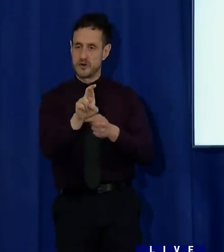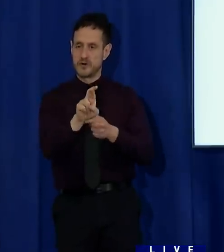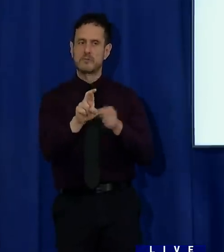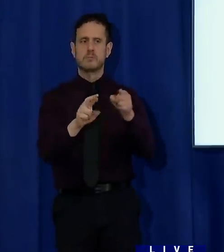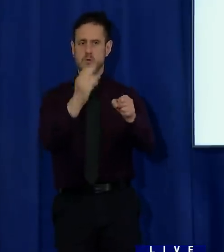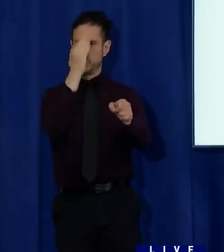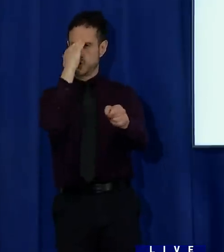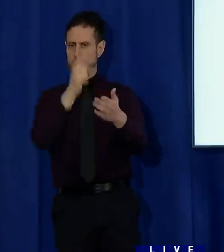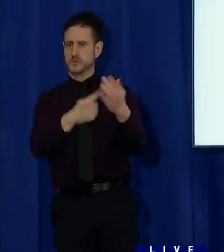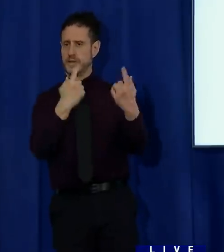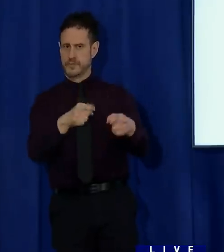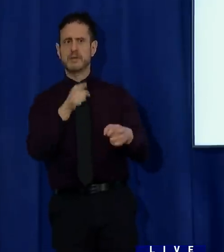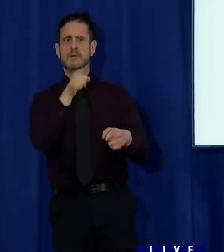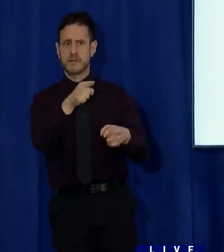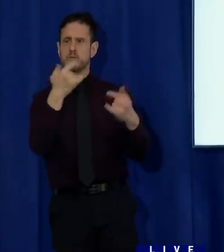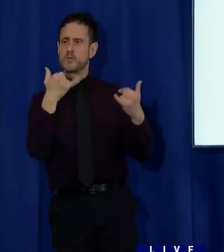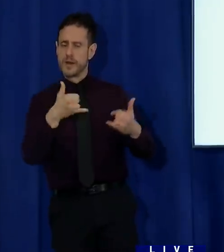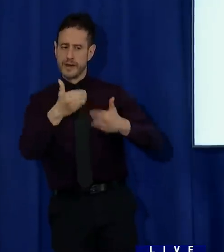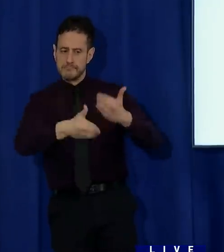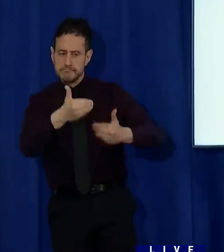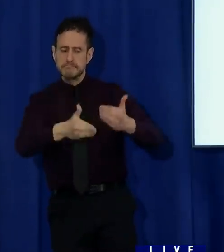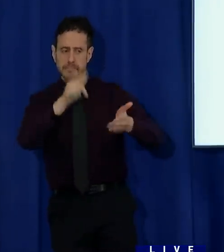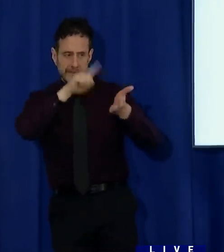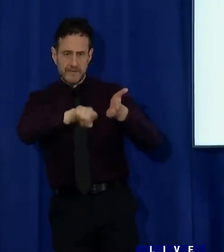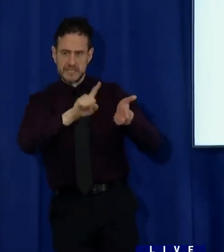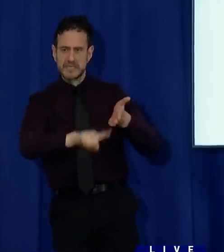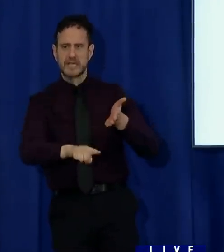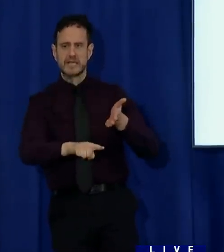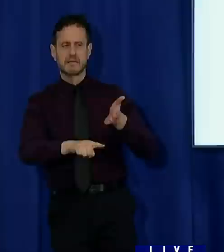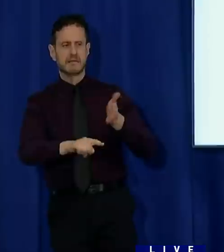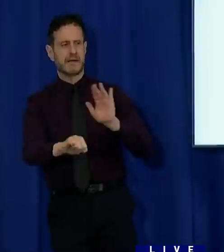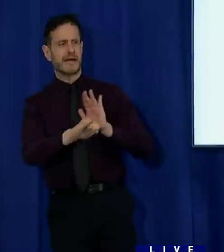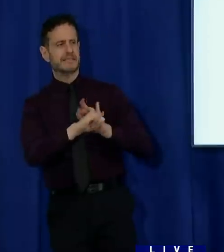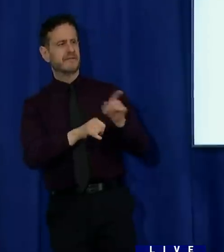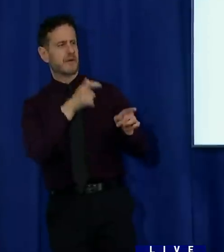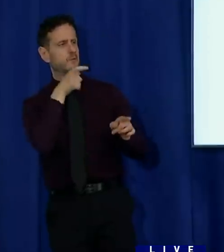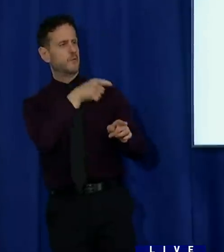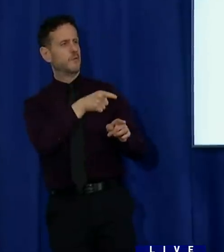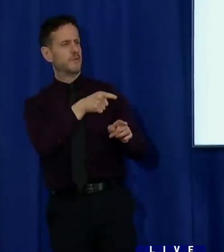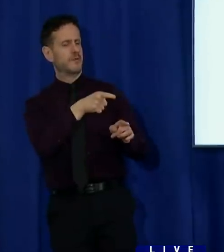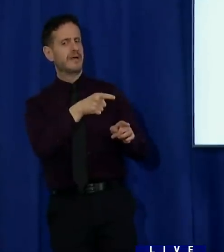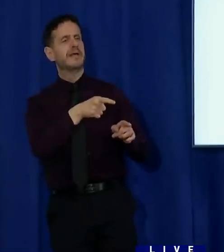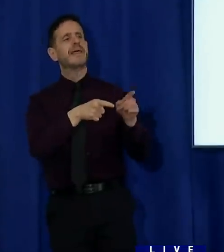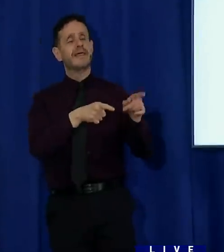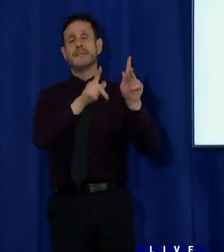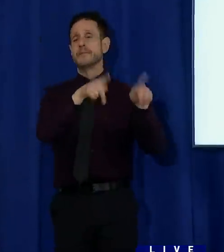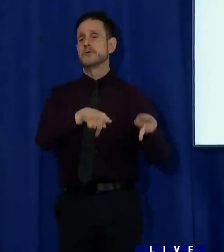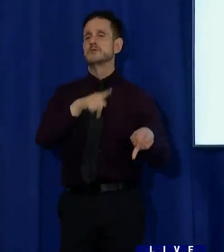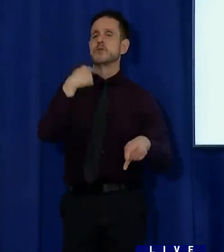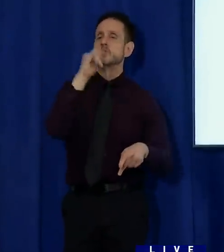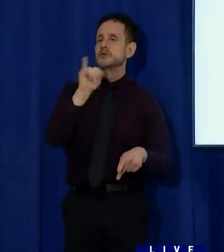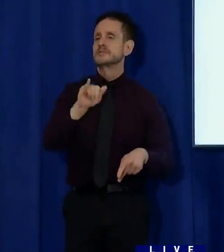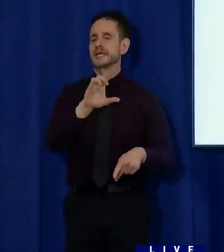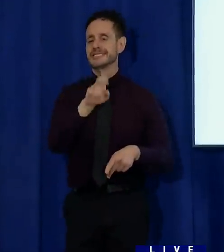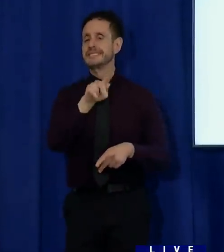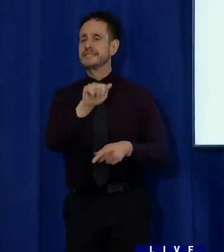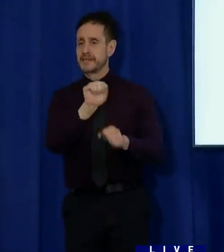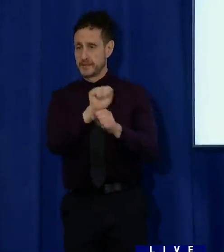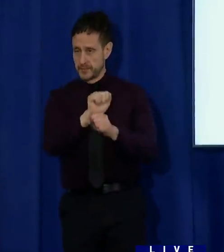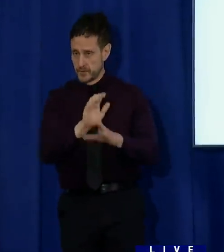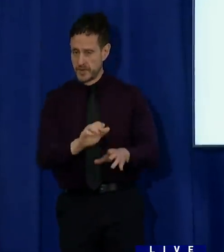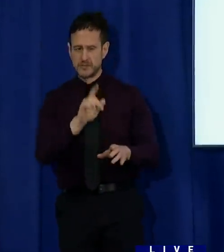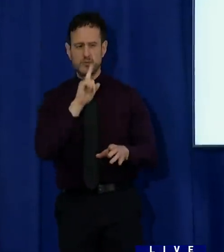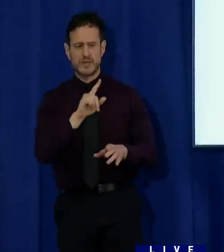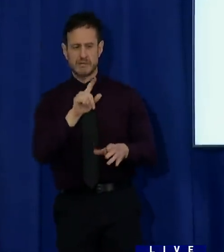an active investigation ongoing to identify the person who looks like a CTA employee and really understand